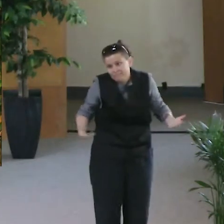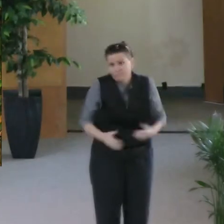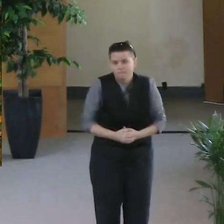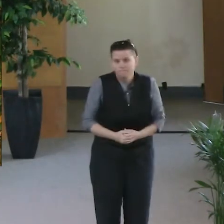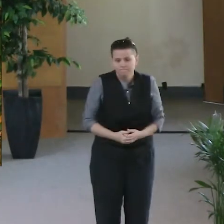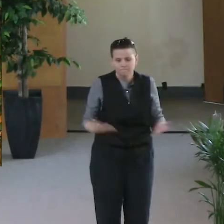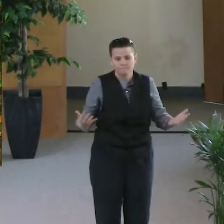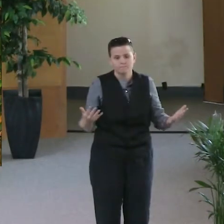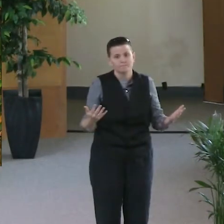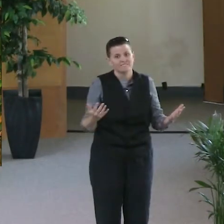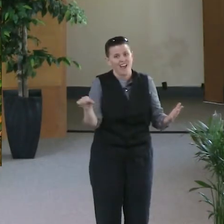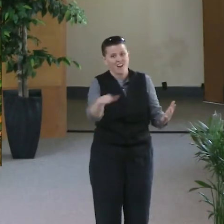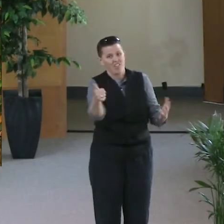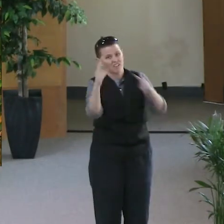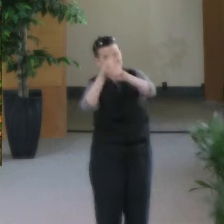I'm also going to go here.